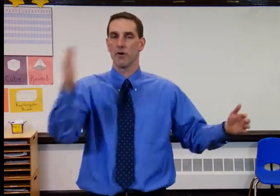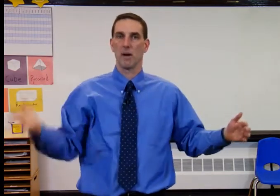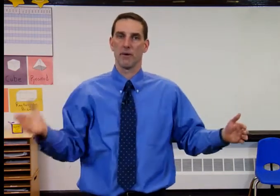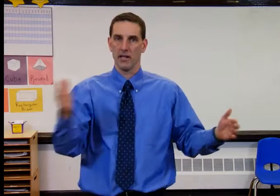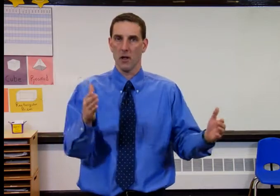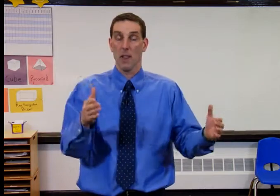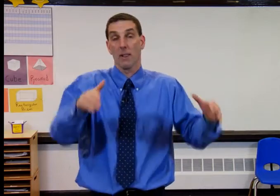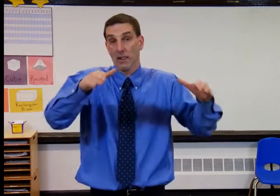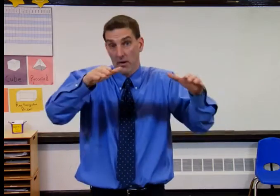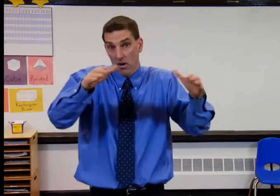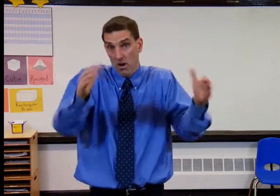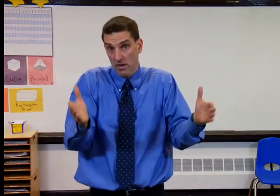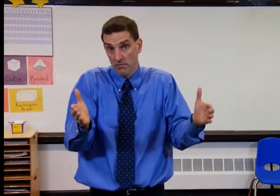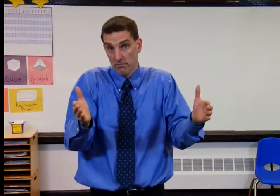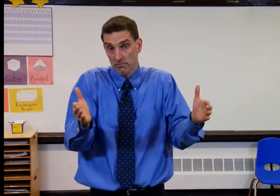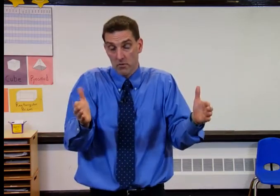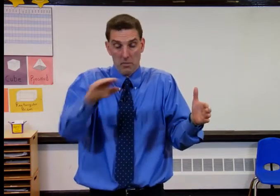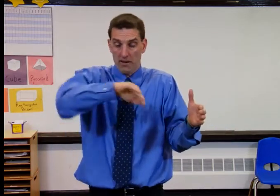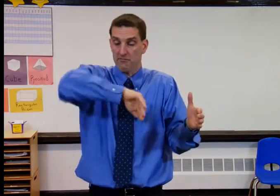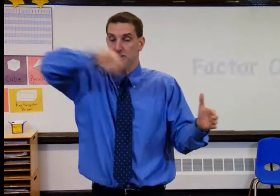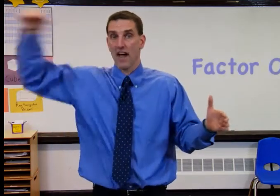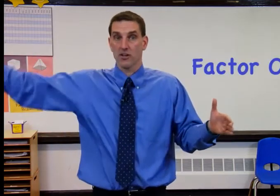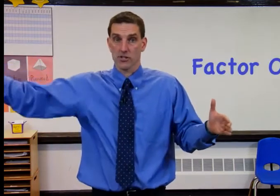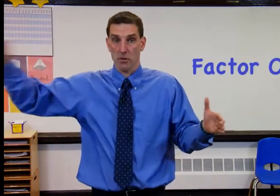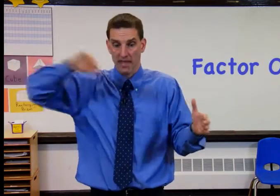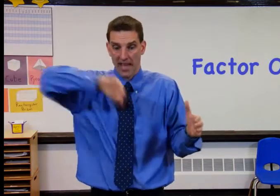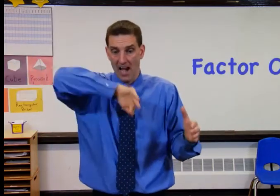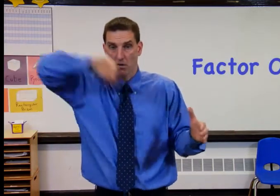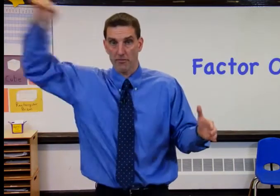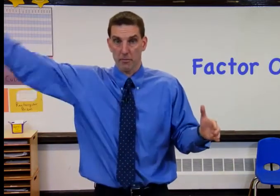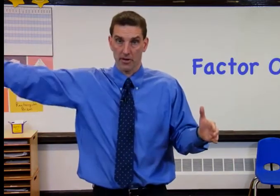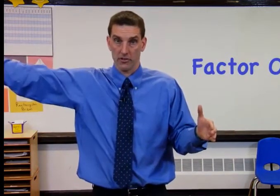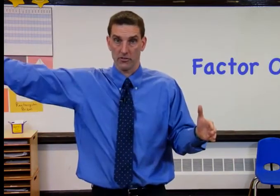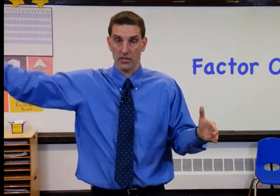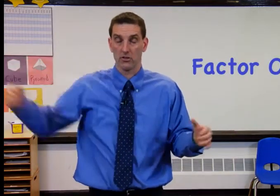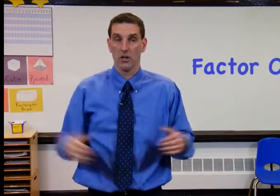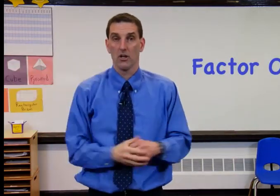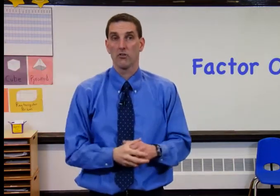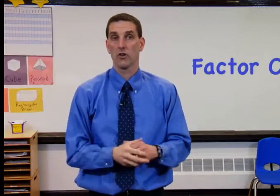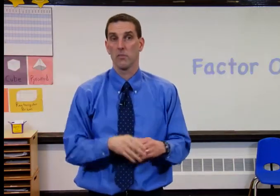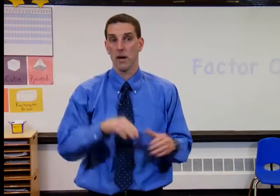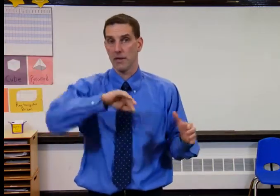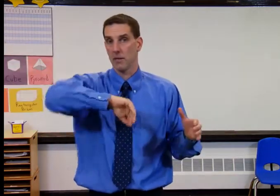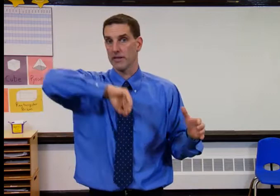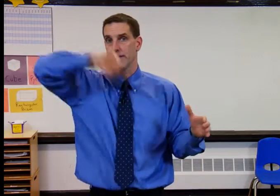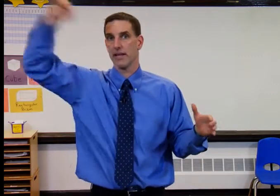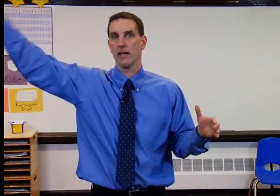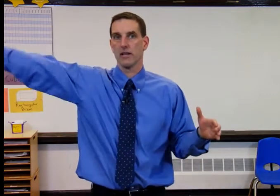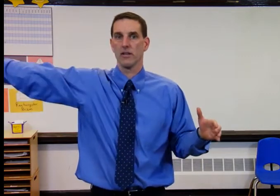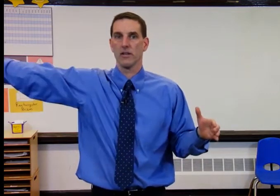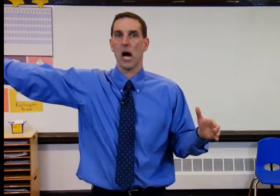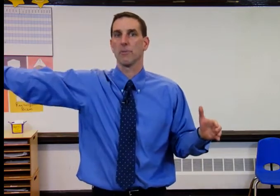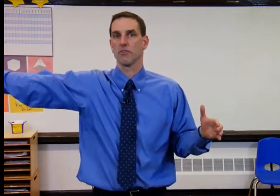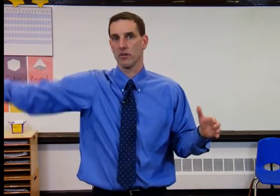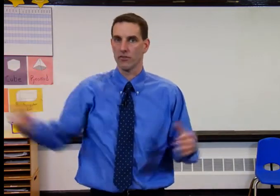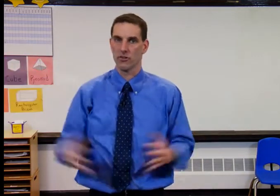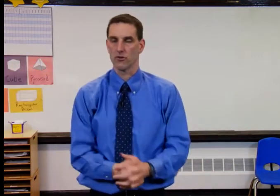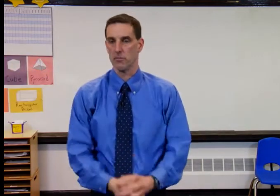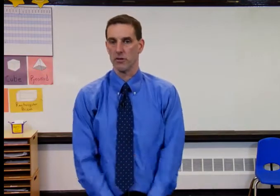property. Later on, we might factor something out of the parentheses. So you might be able to take the opposite of the distributive